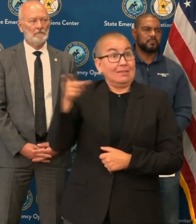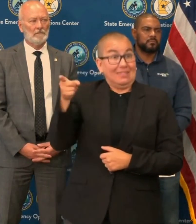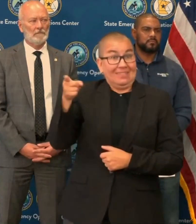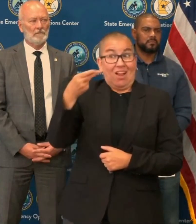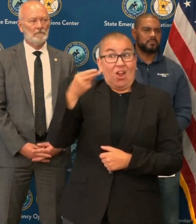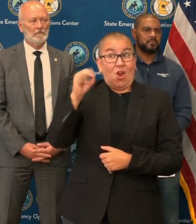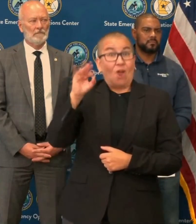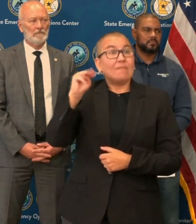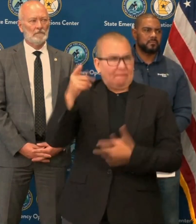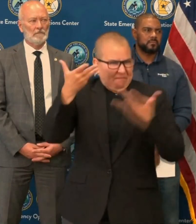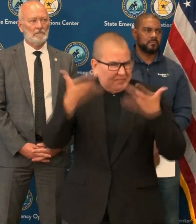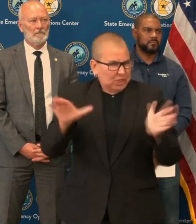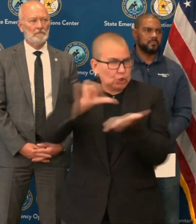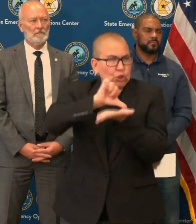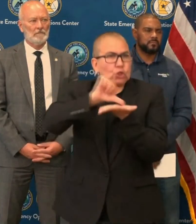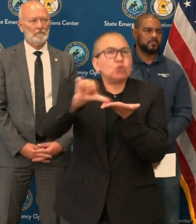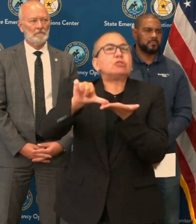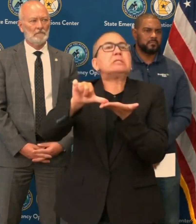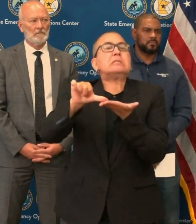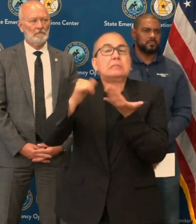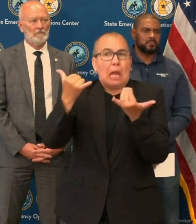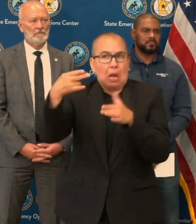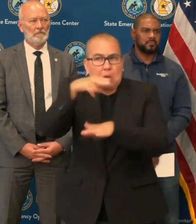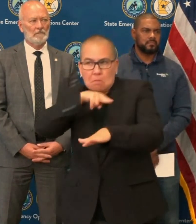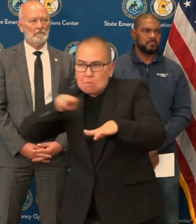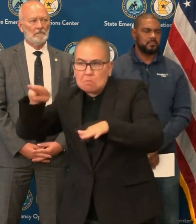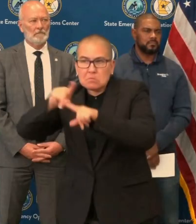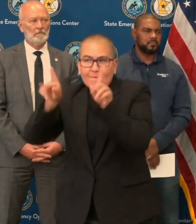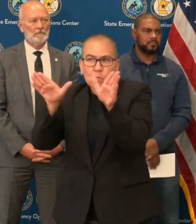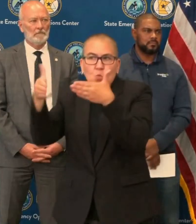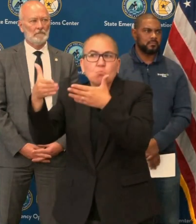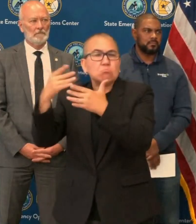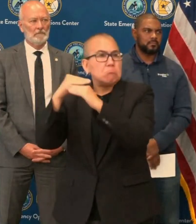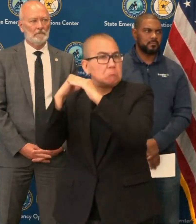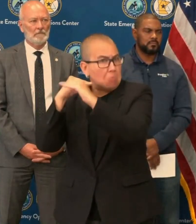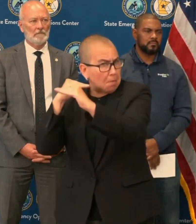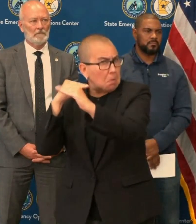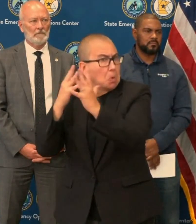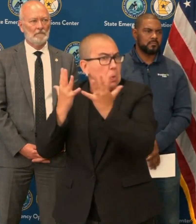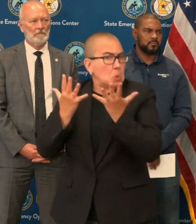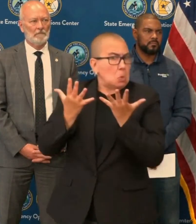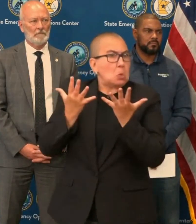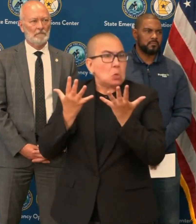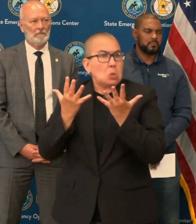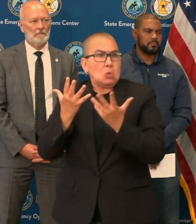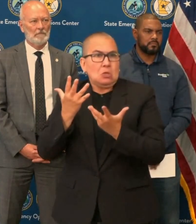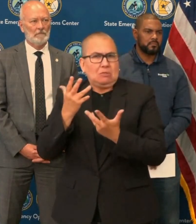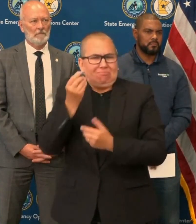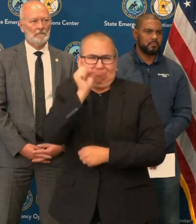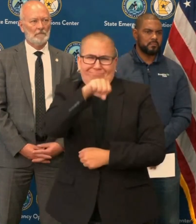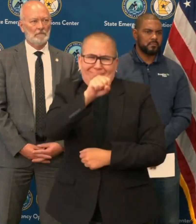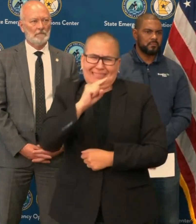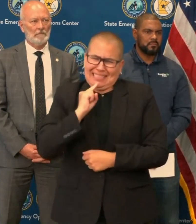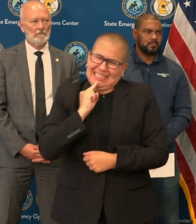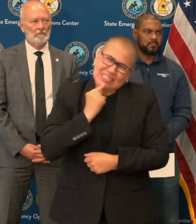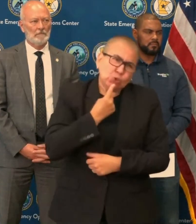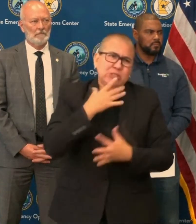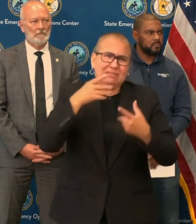was in stable condition at that time, but that certainly experienced significant injuries, so we'll have to continue to monitor that.